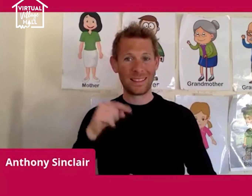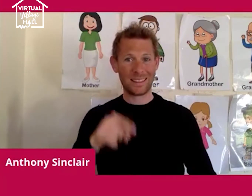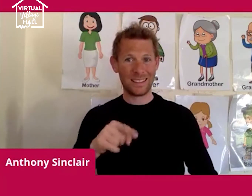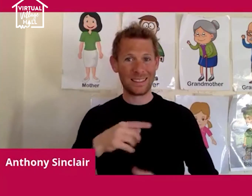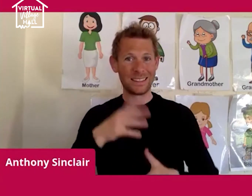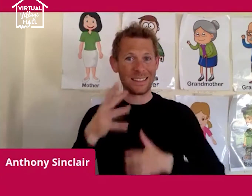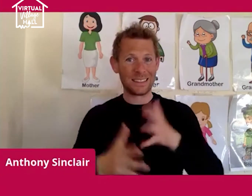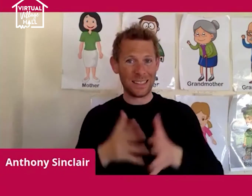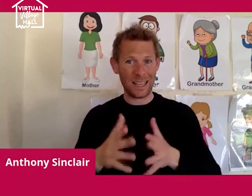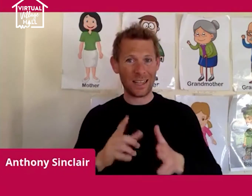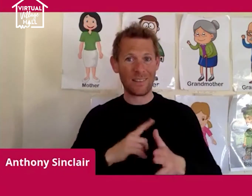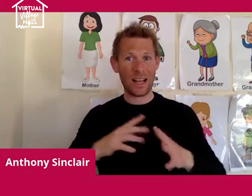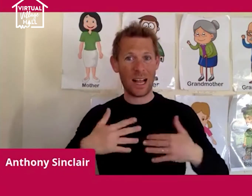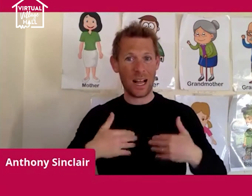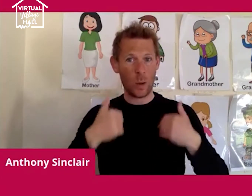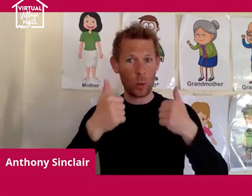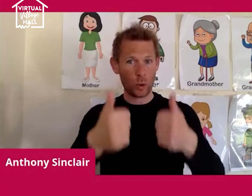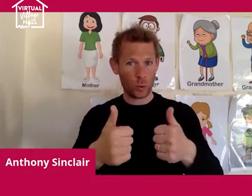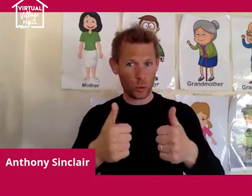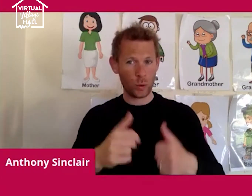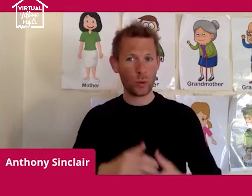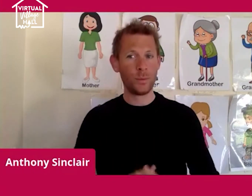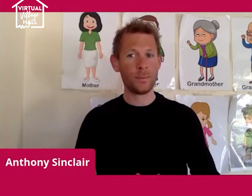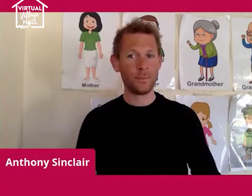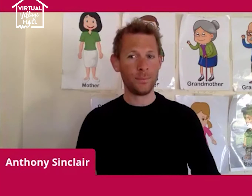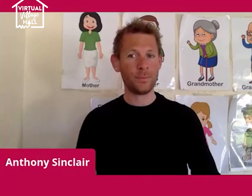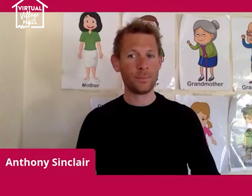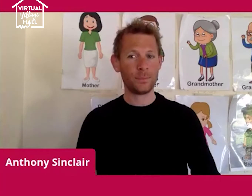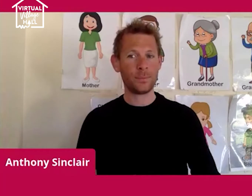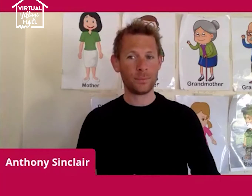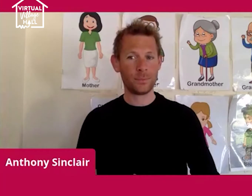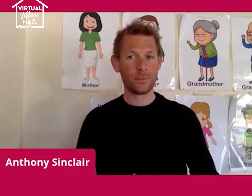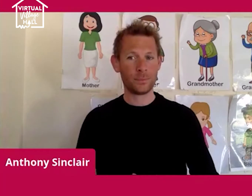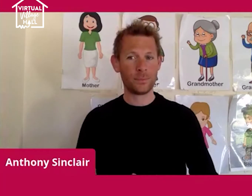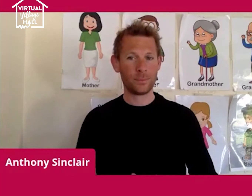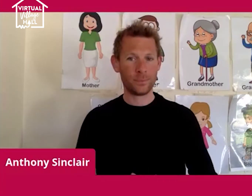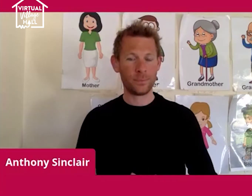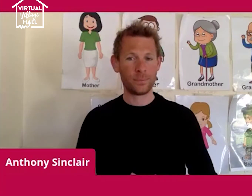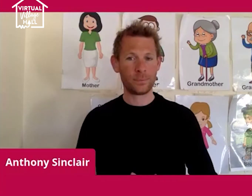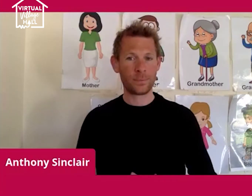time. So this is the sign for how are you?